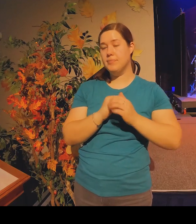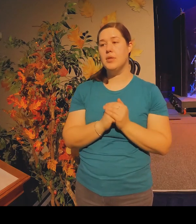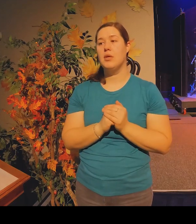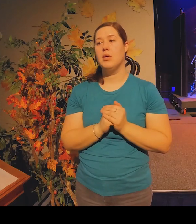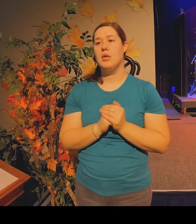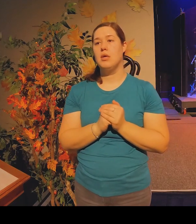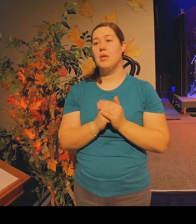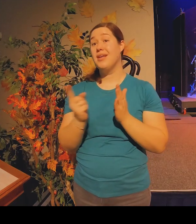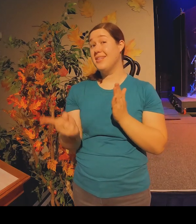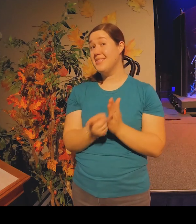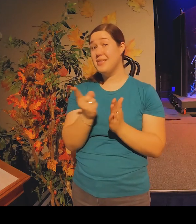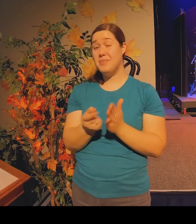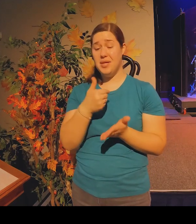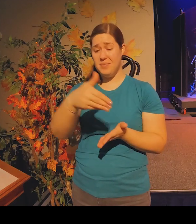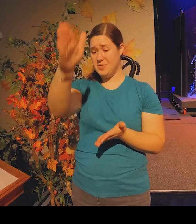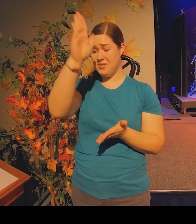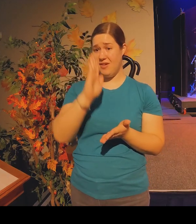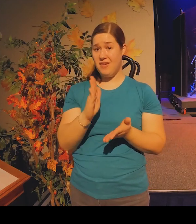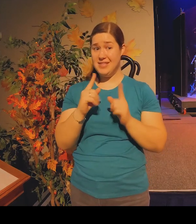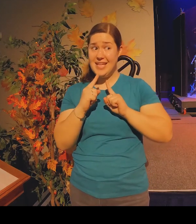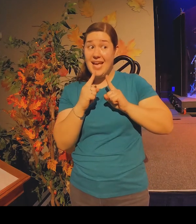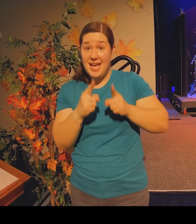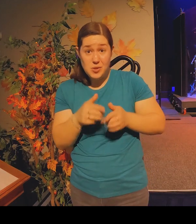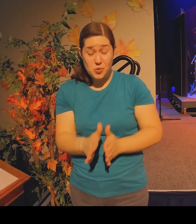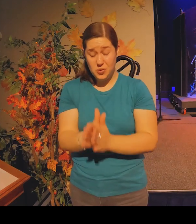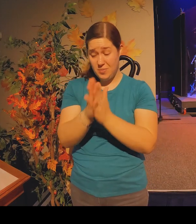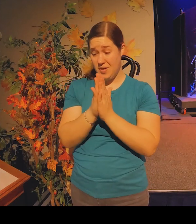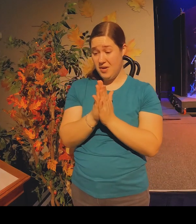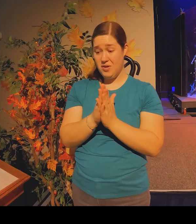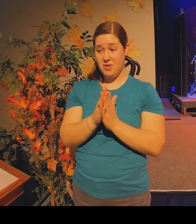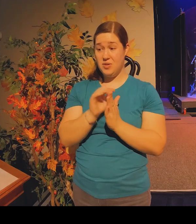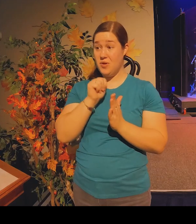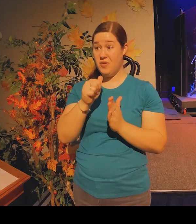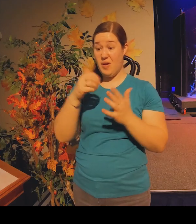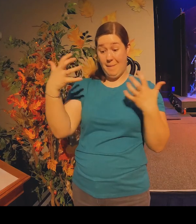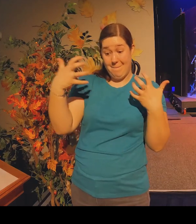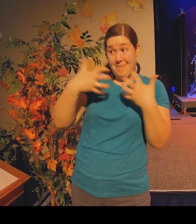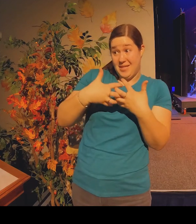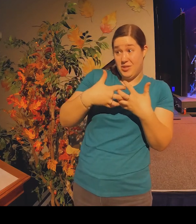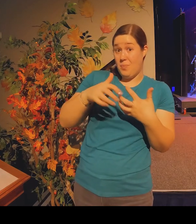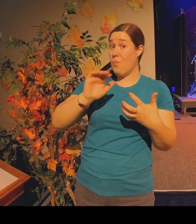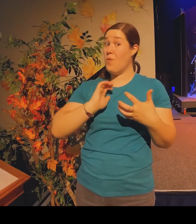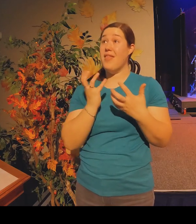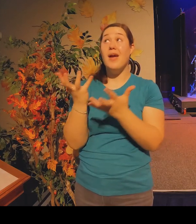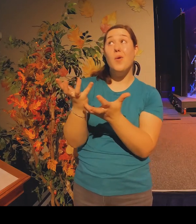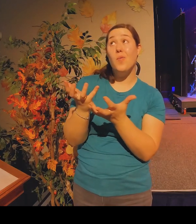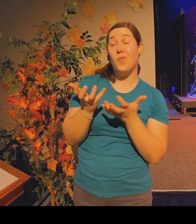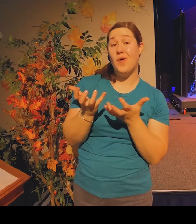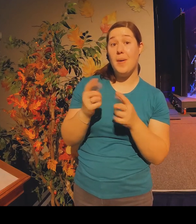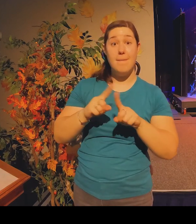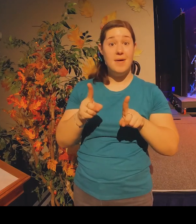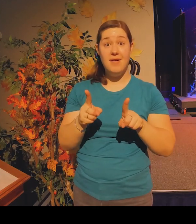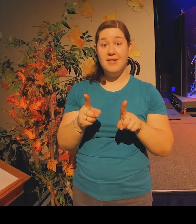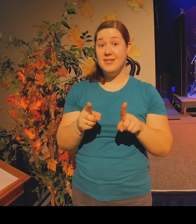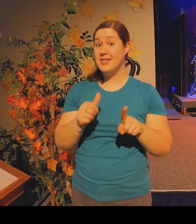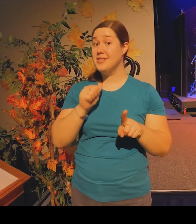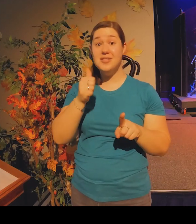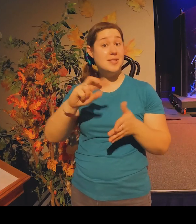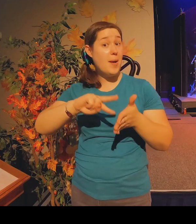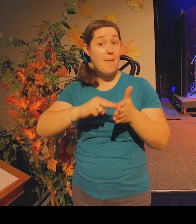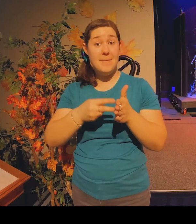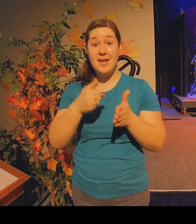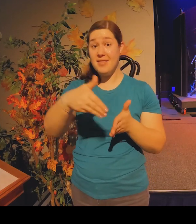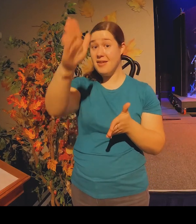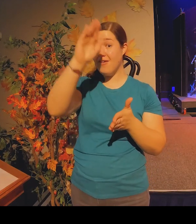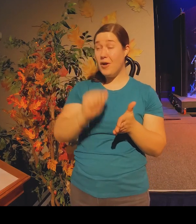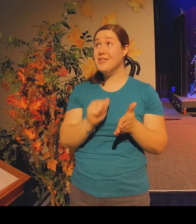prayer don't align with our wishes. But that does not mean that God does not answer prayer.